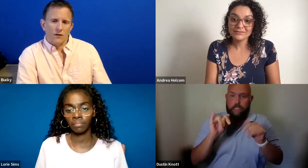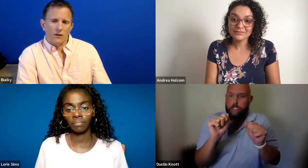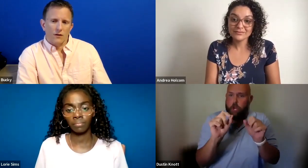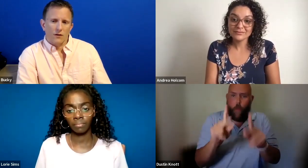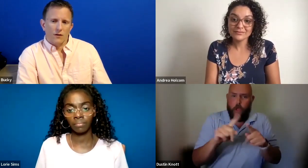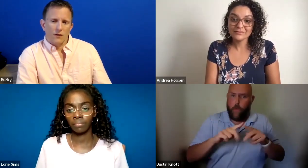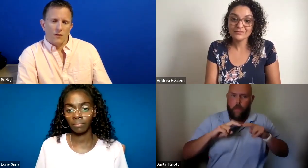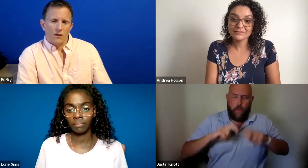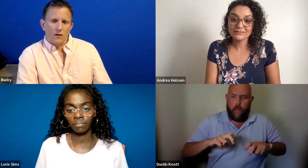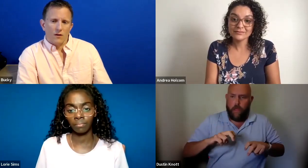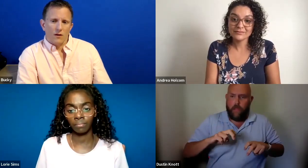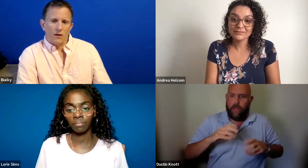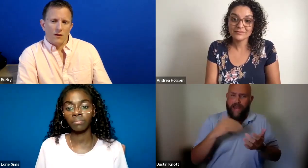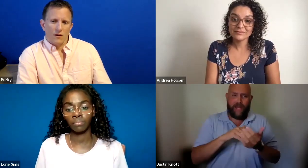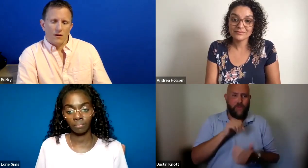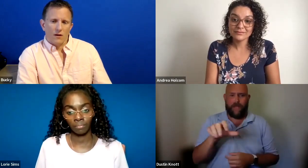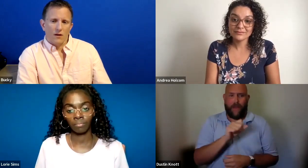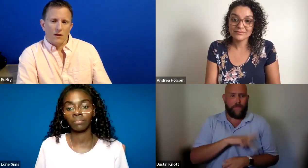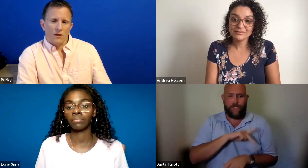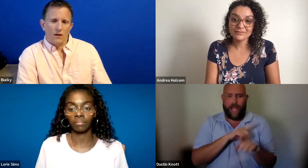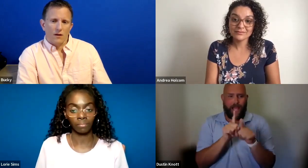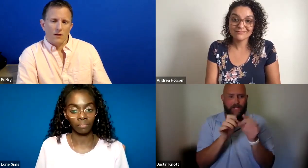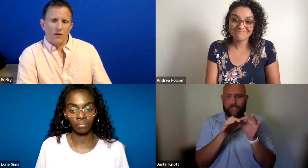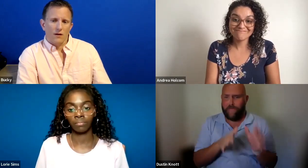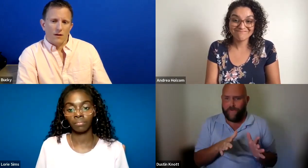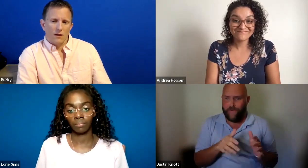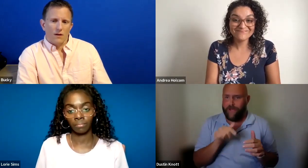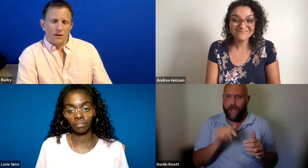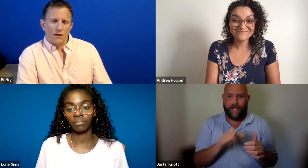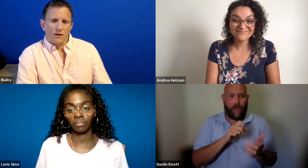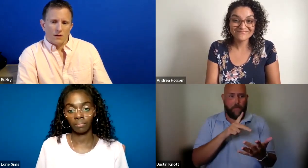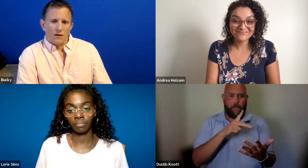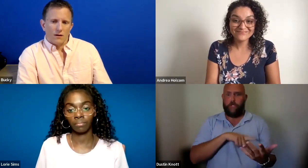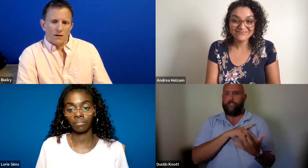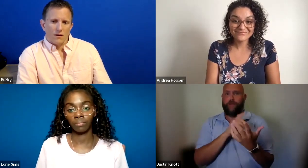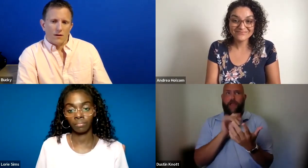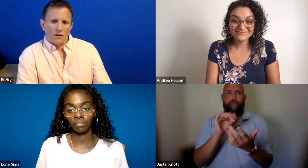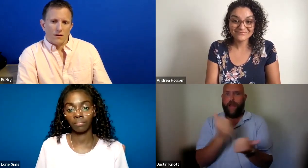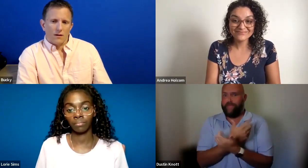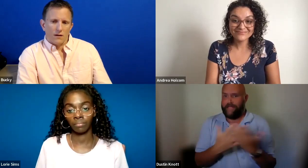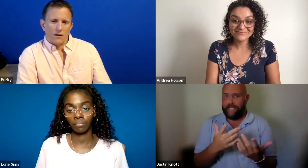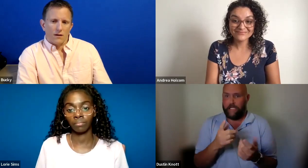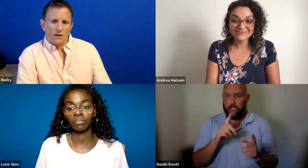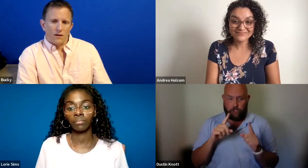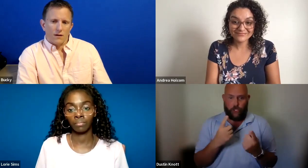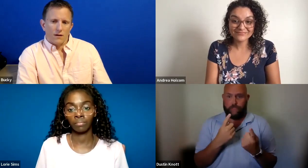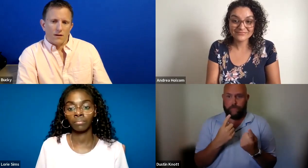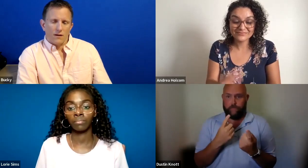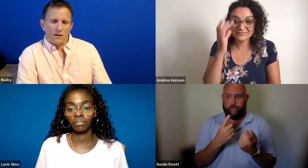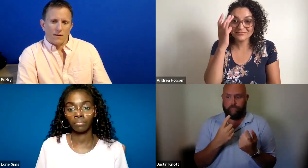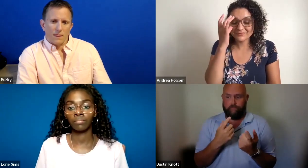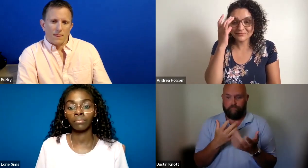this internal job or work of having to figure out what it is that's happening on the inside, right? You know,